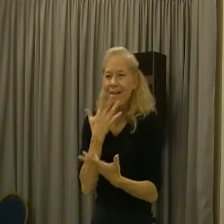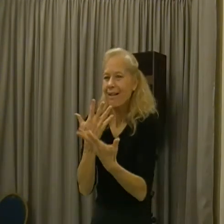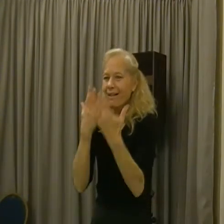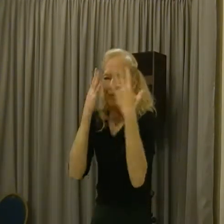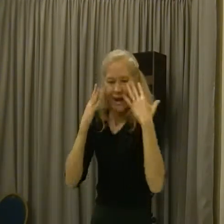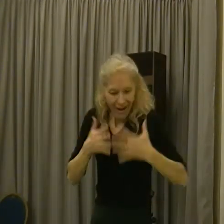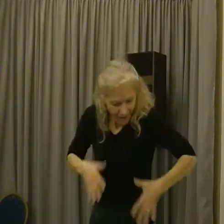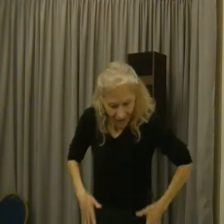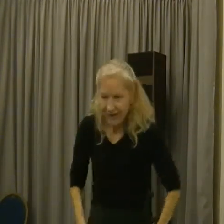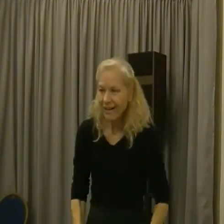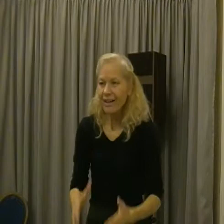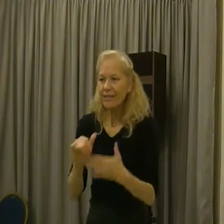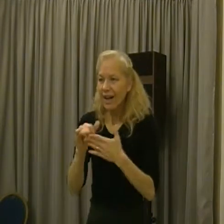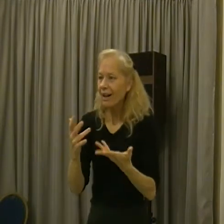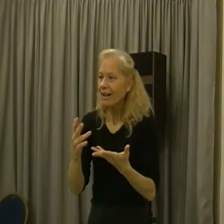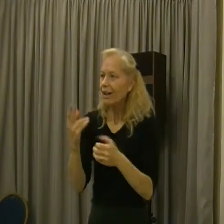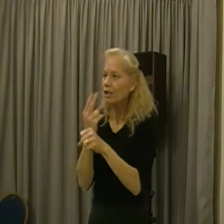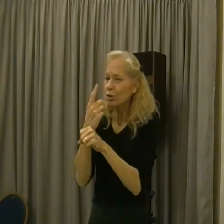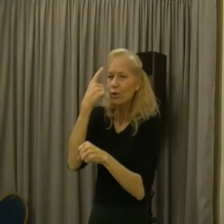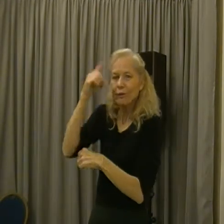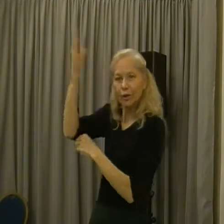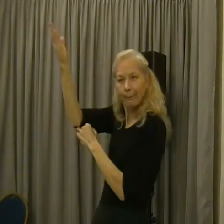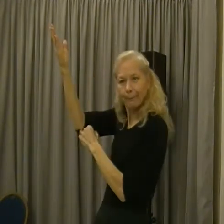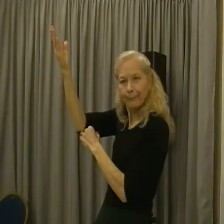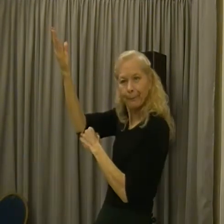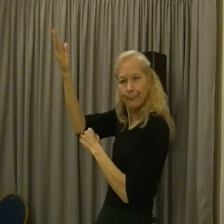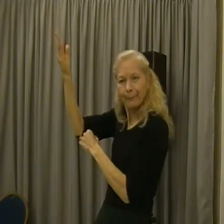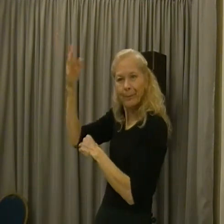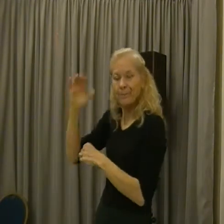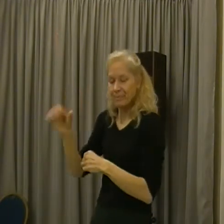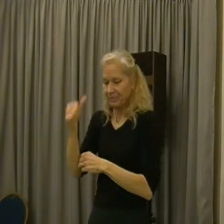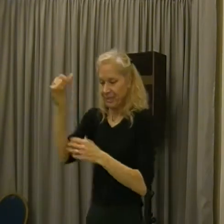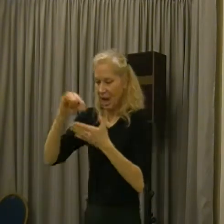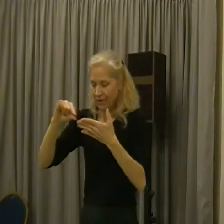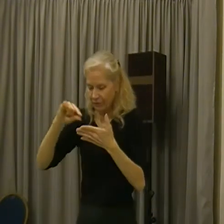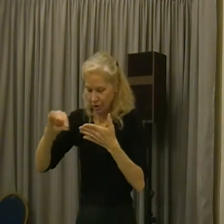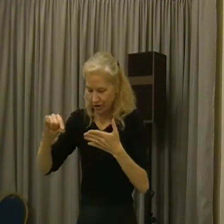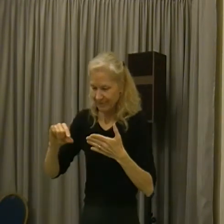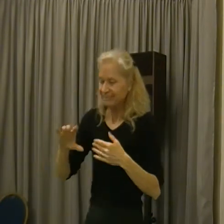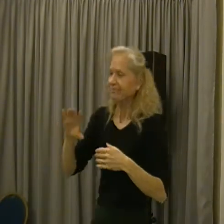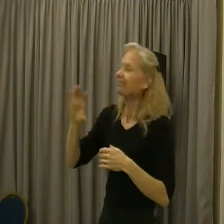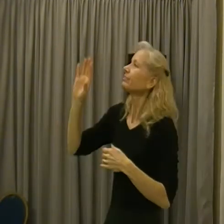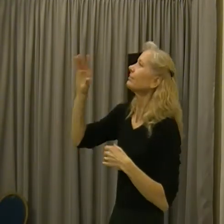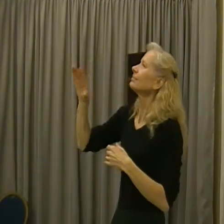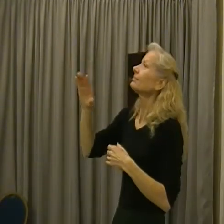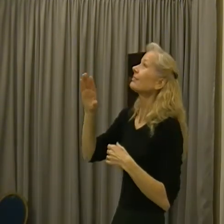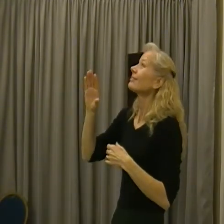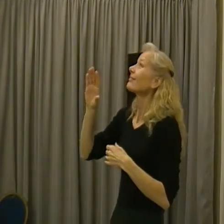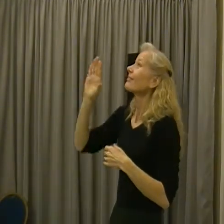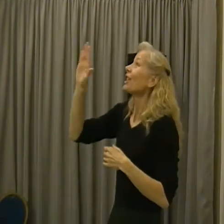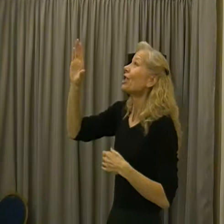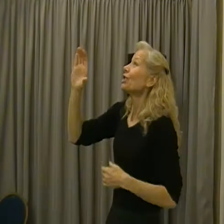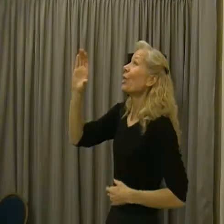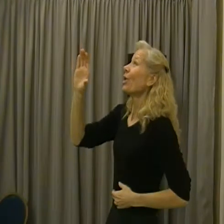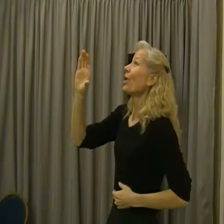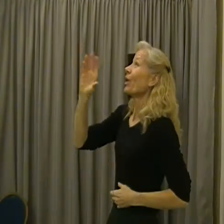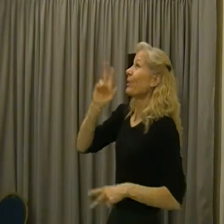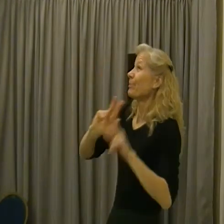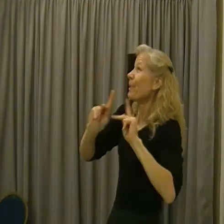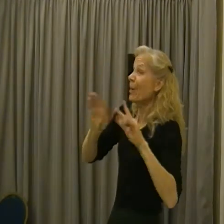thy works shall praise thee, O Lord, and thy saints shall bless thee." Listen to what they glory in. "They shall